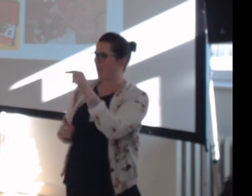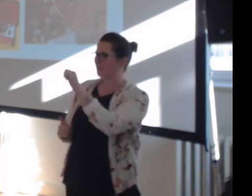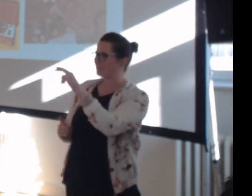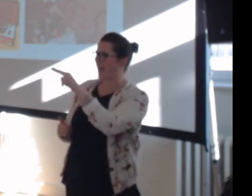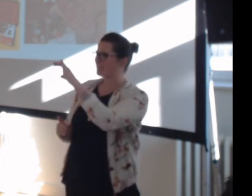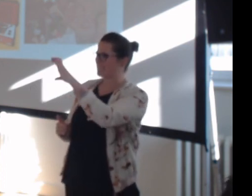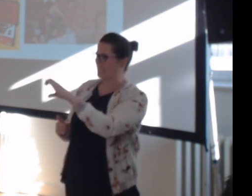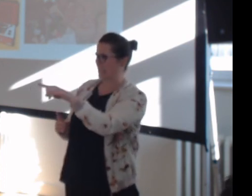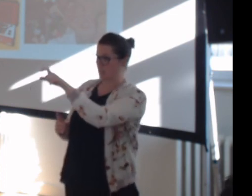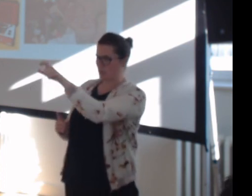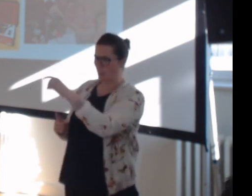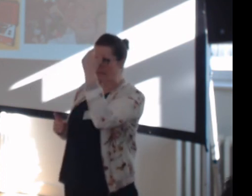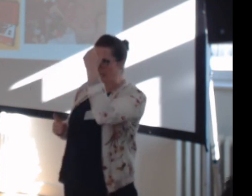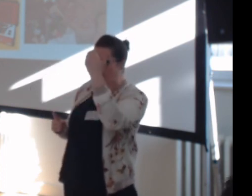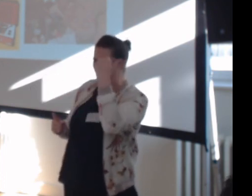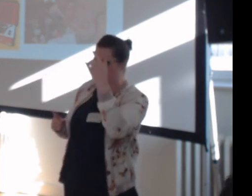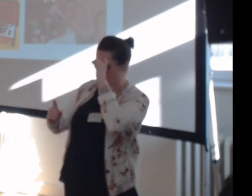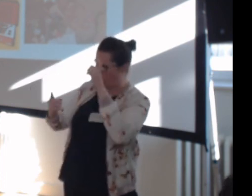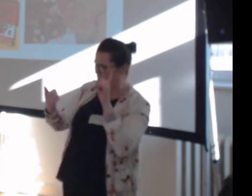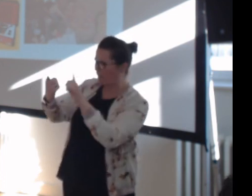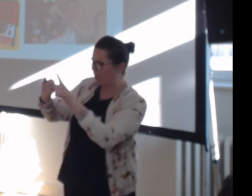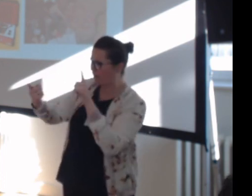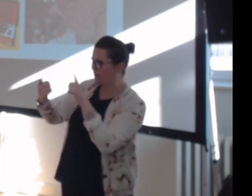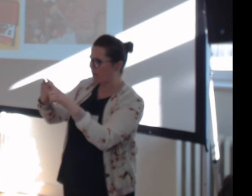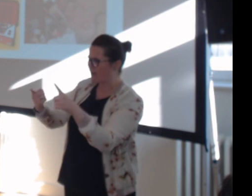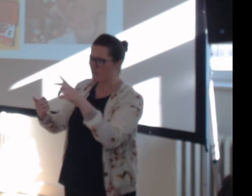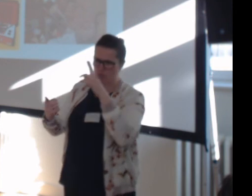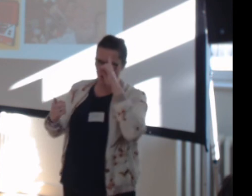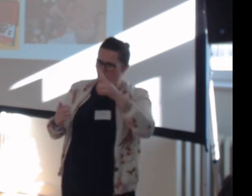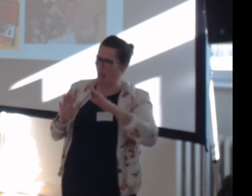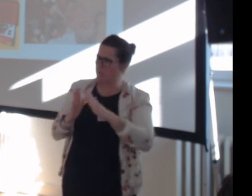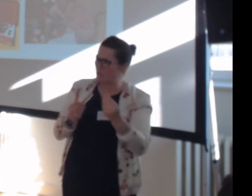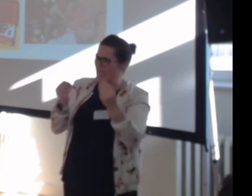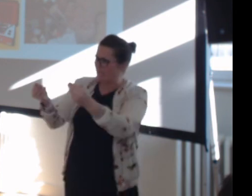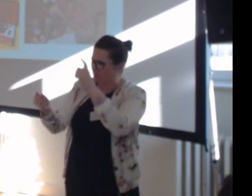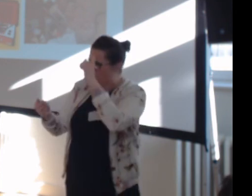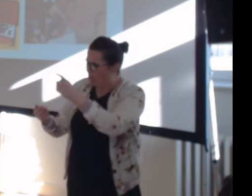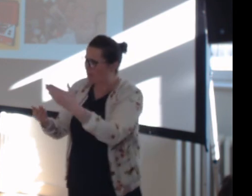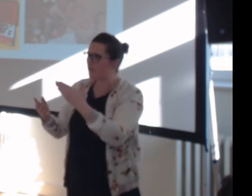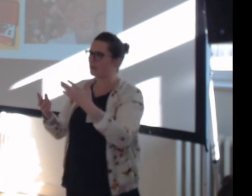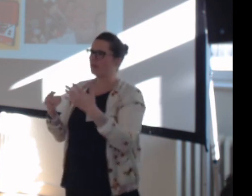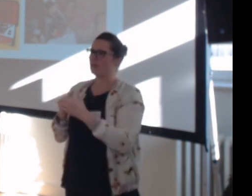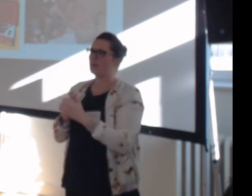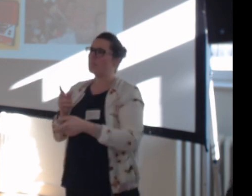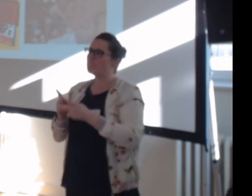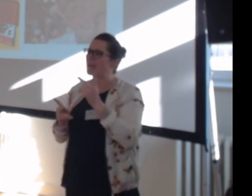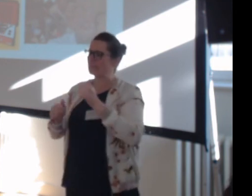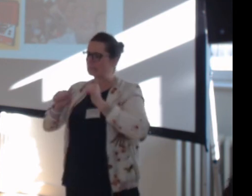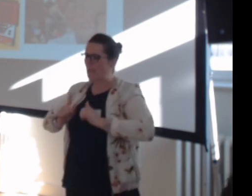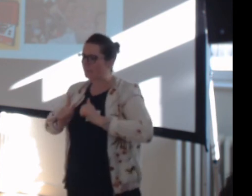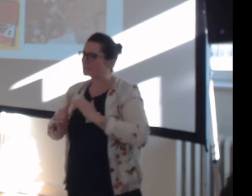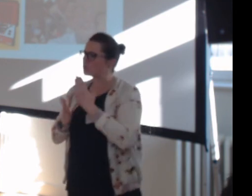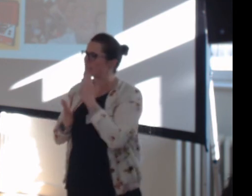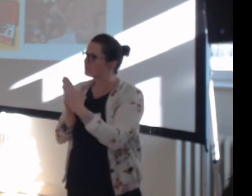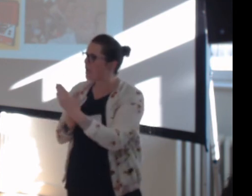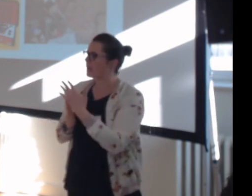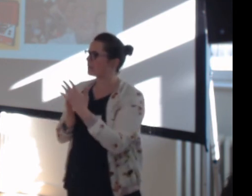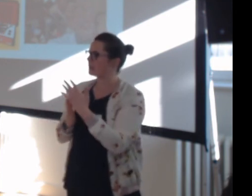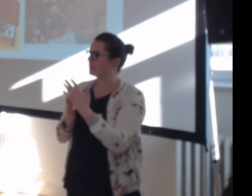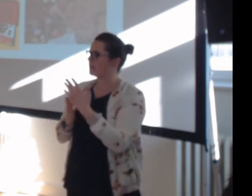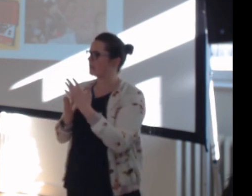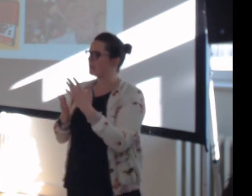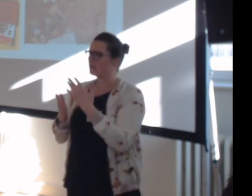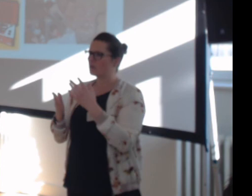who suffers from dementia, with a normal or regular book. More and more, occupation therapists ask for good